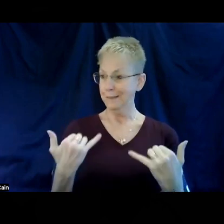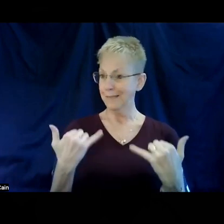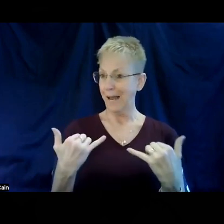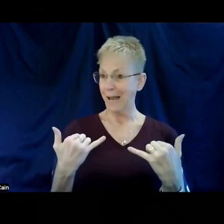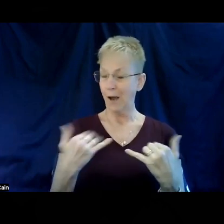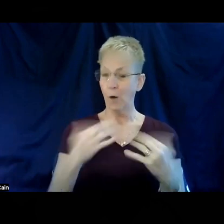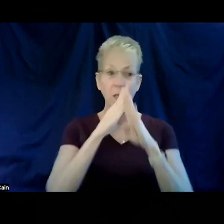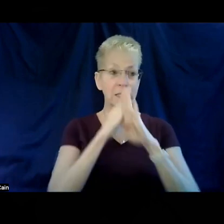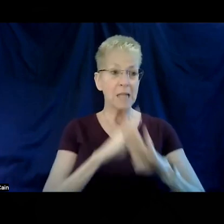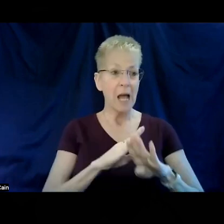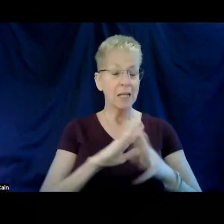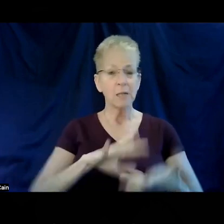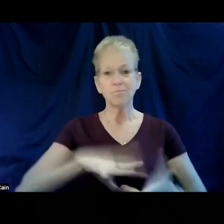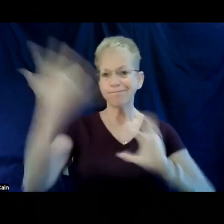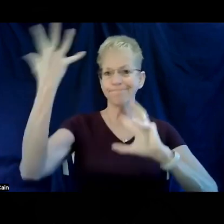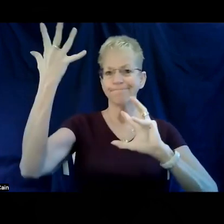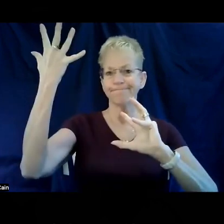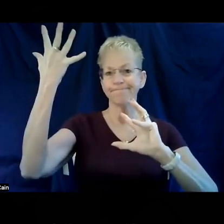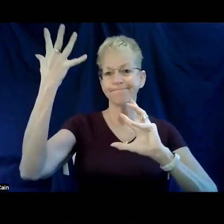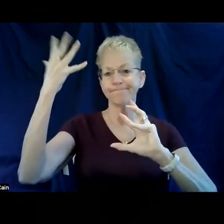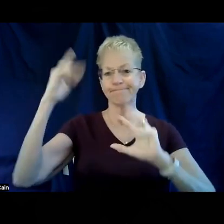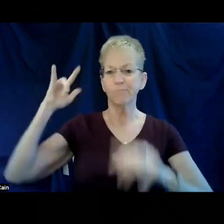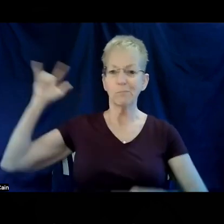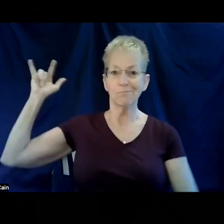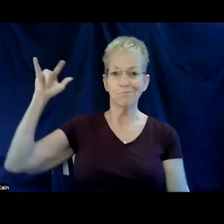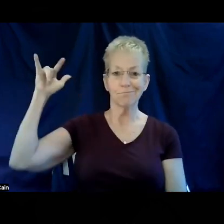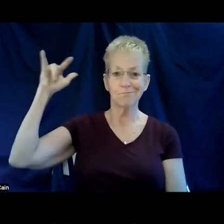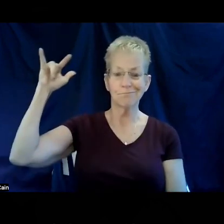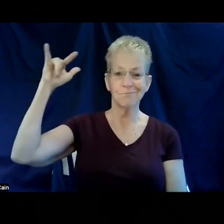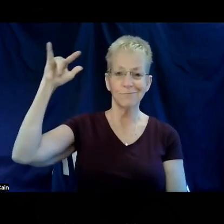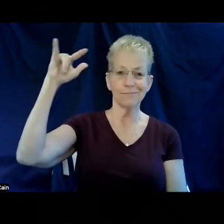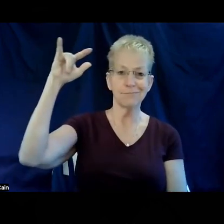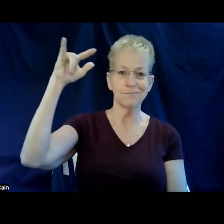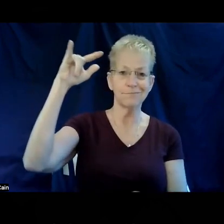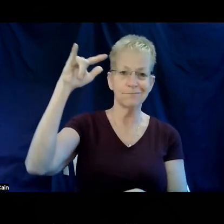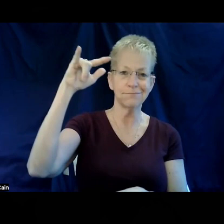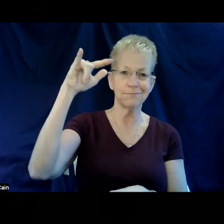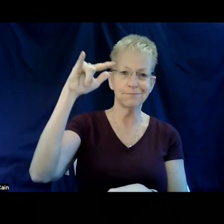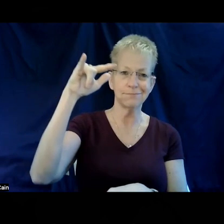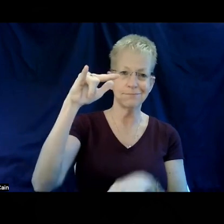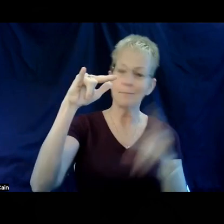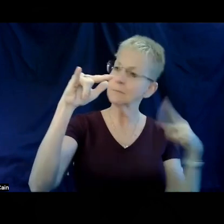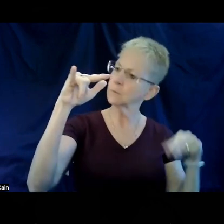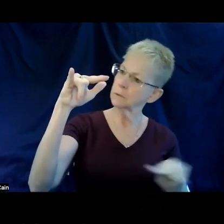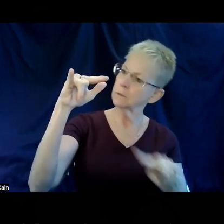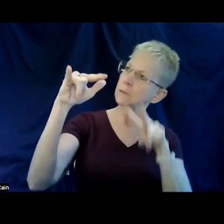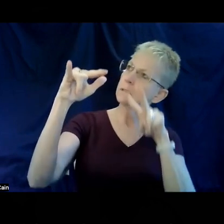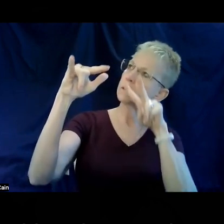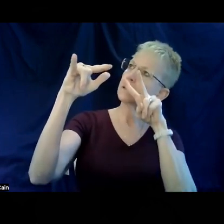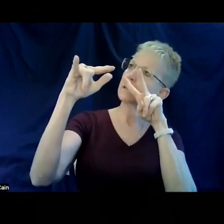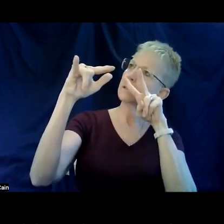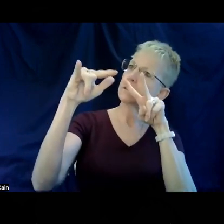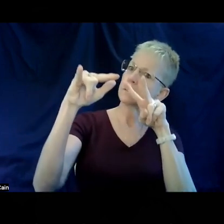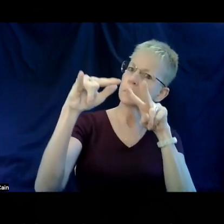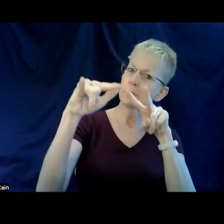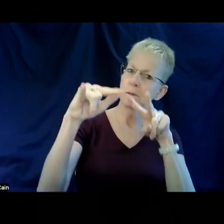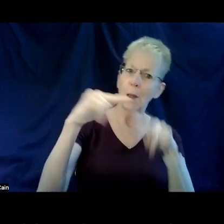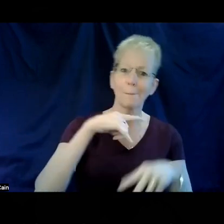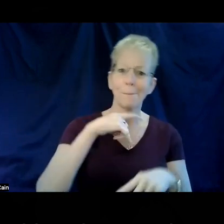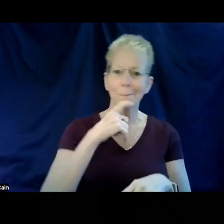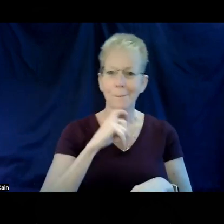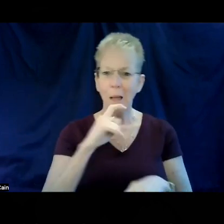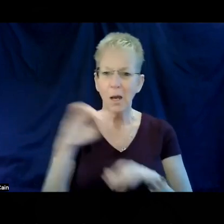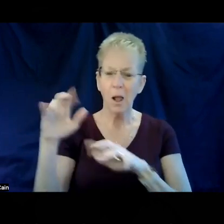silent refuge was shattered. The burning aircraft dropped from the sky and drew his gaze as the space between hurtling metal and